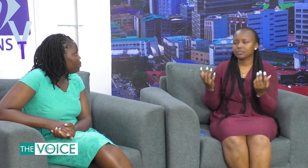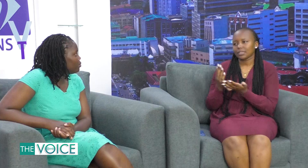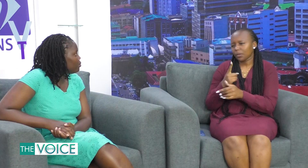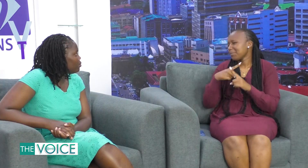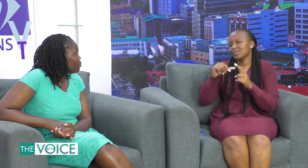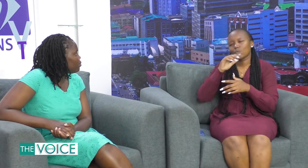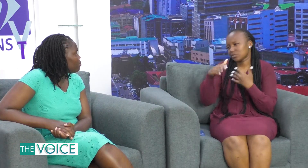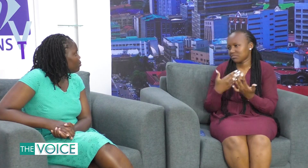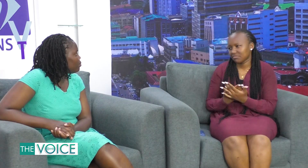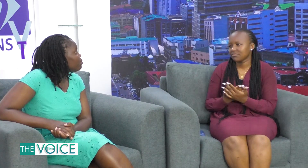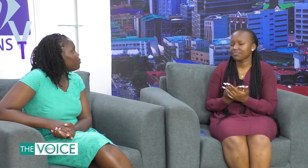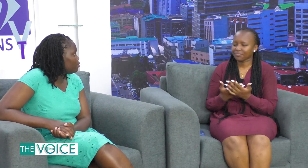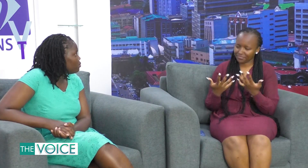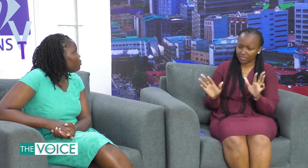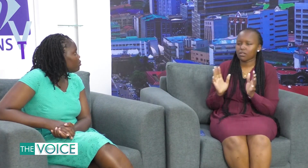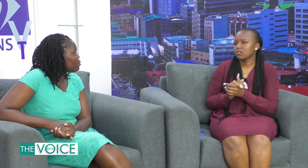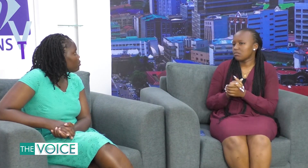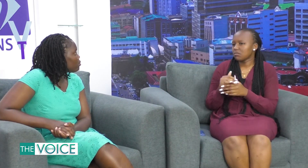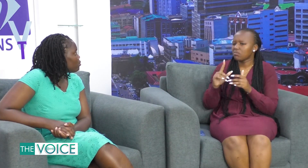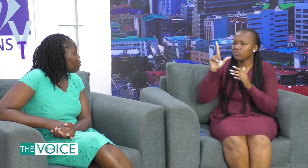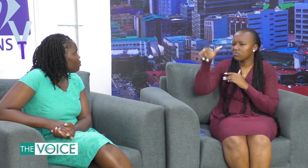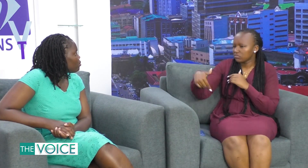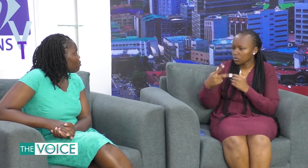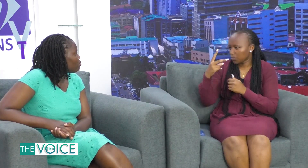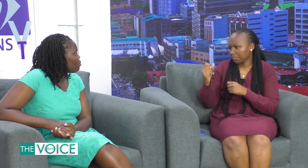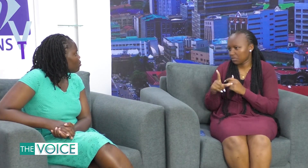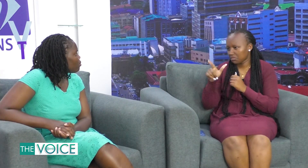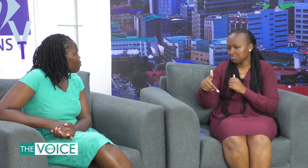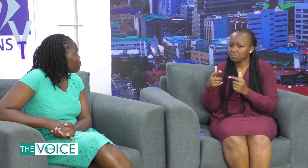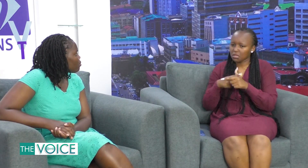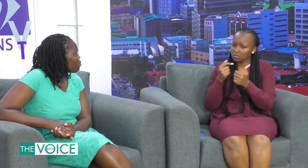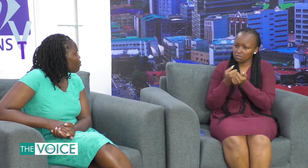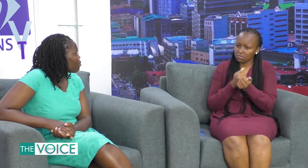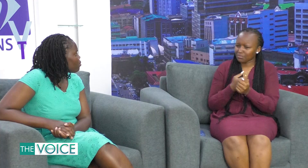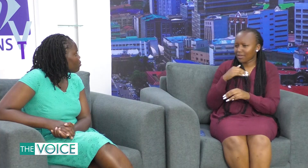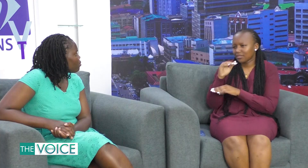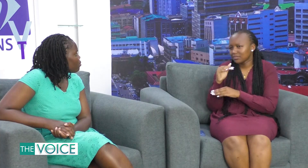person and the interpreter. So from then, everything has been okay.